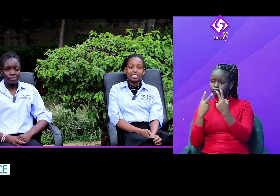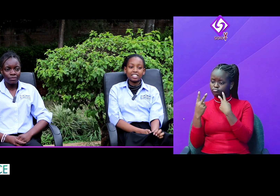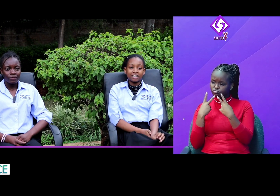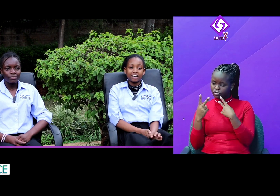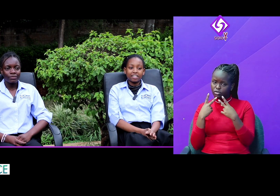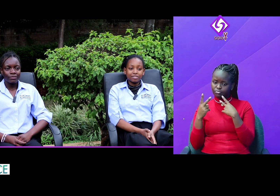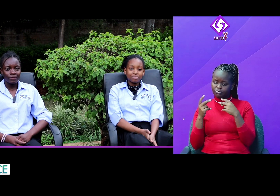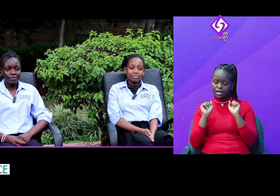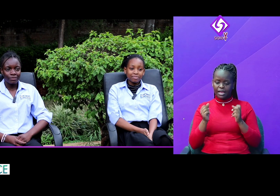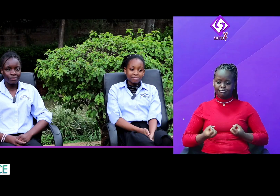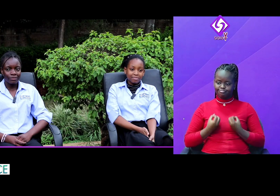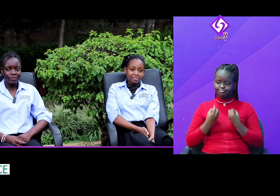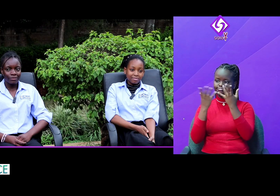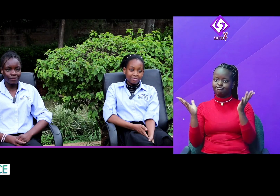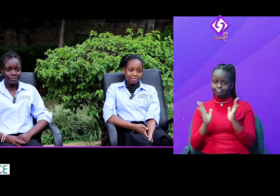release it. Yeah.